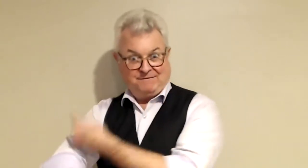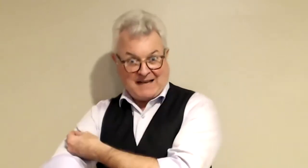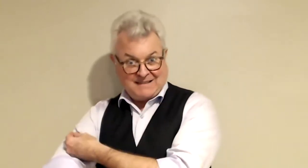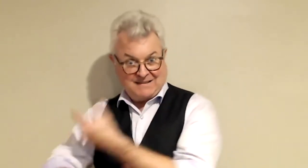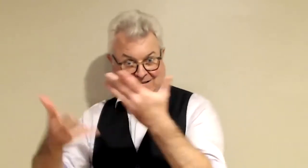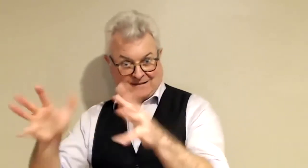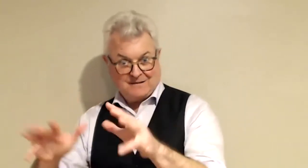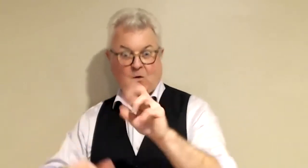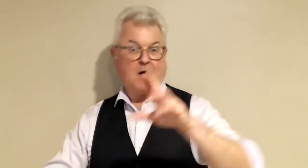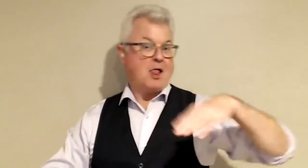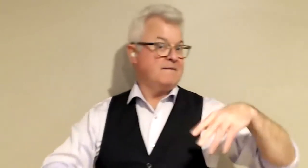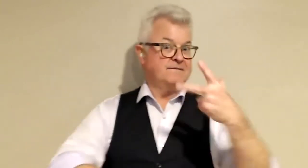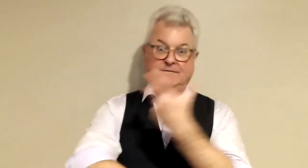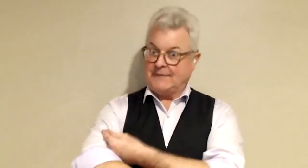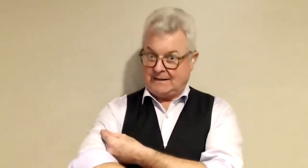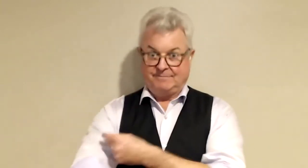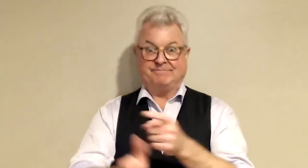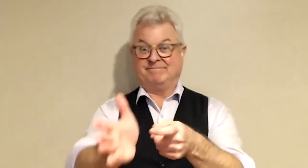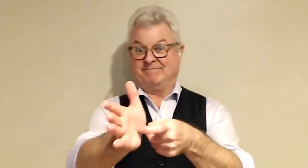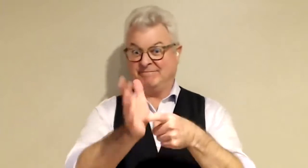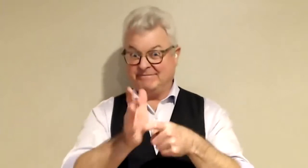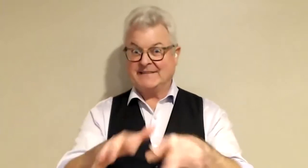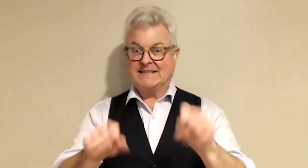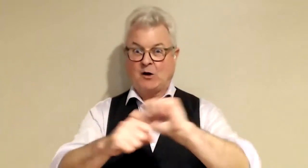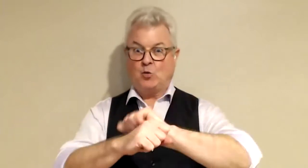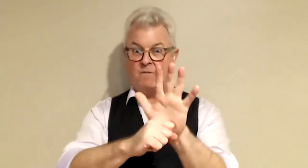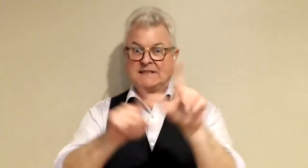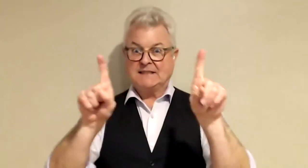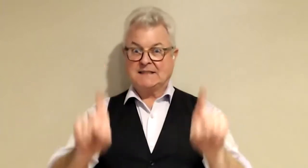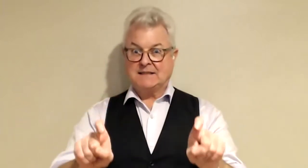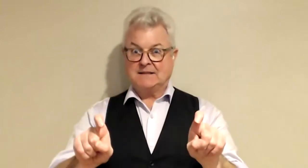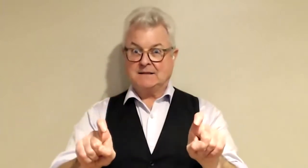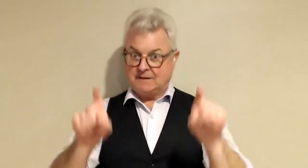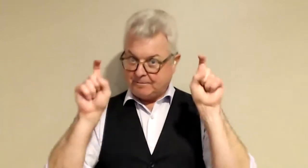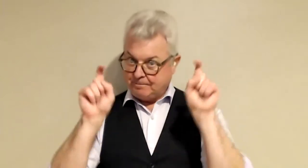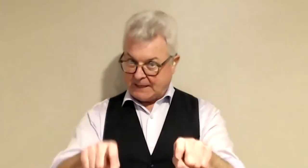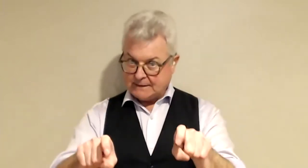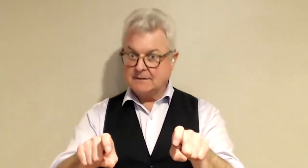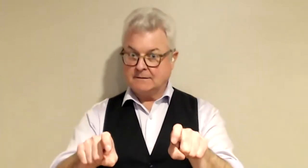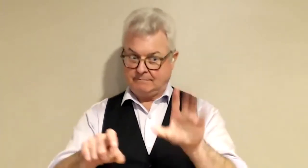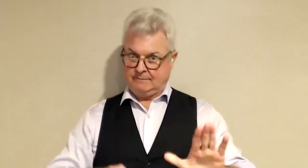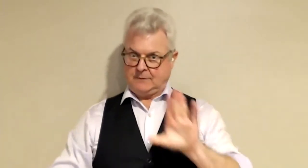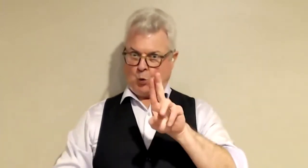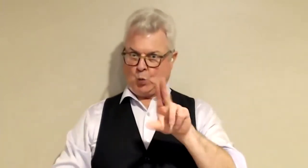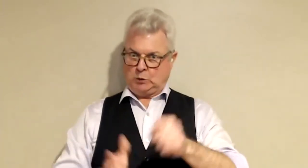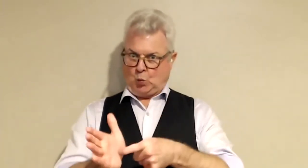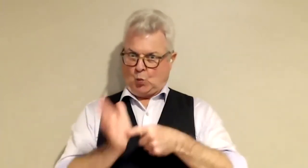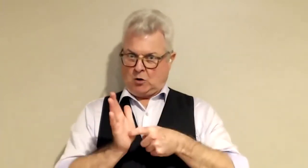Everyone, regardless of whether they are vaccinated or not, will be required to take a COVID test before departing